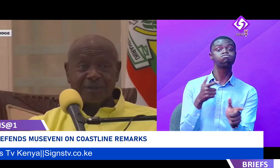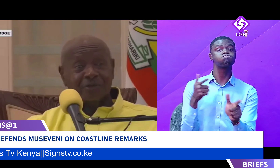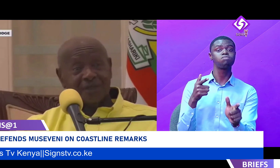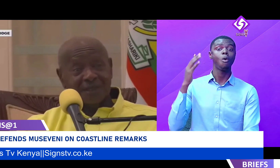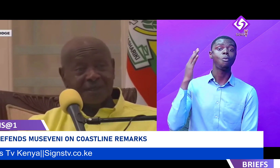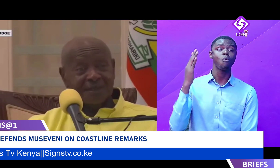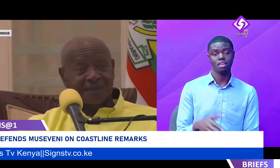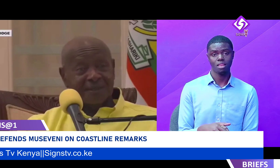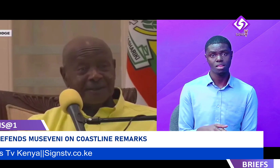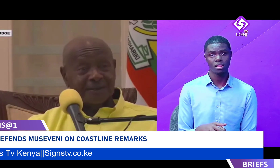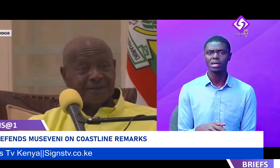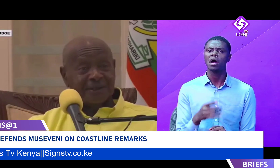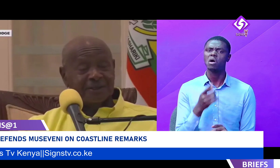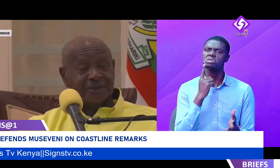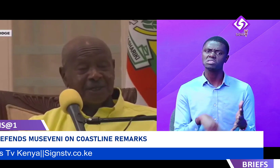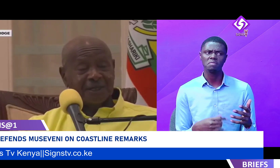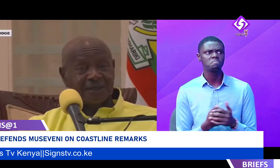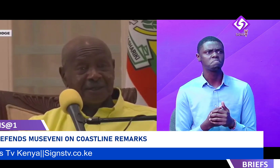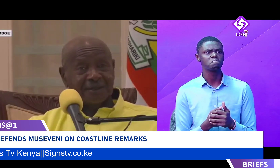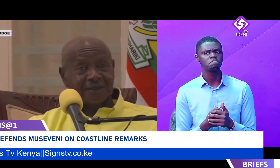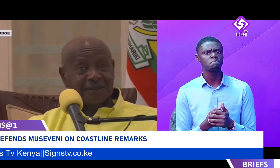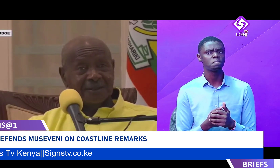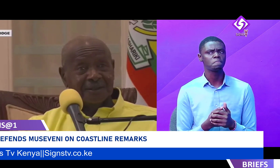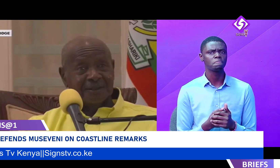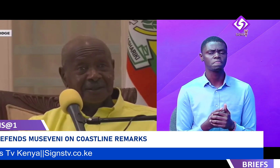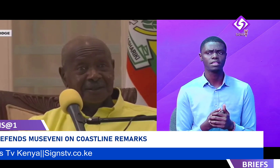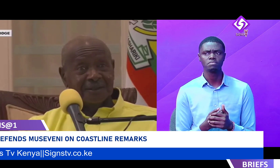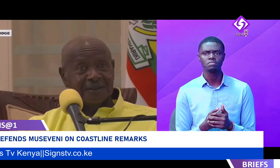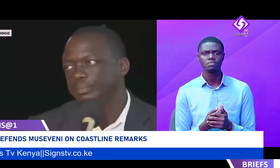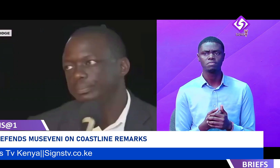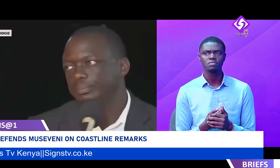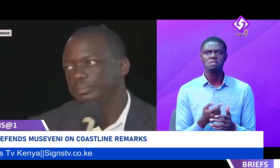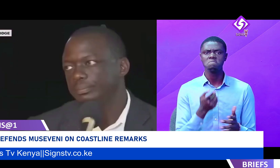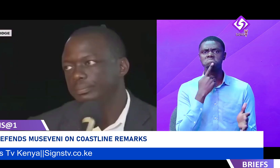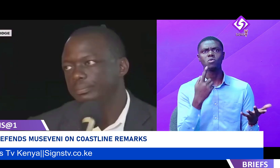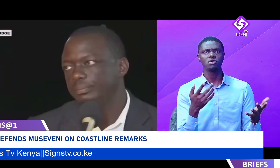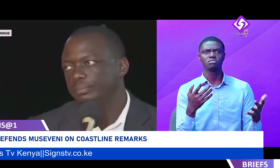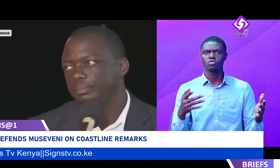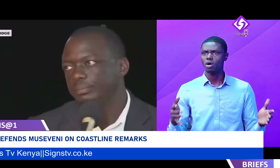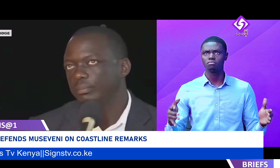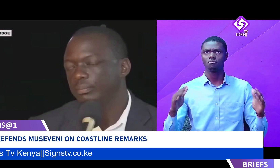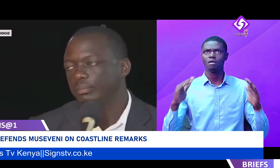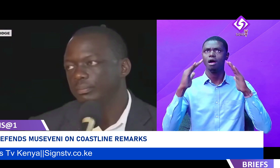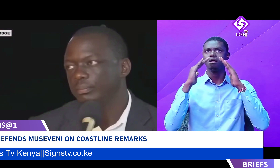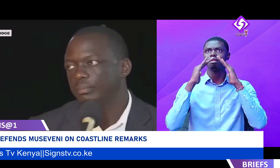say that you are in a block of flats, that the